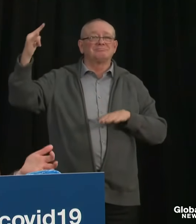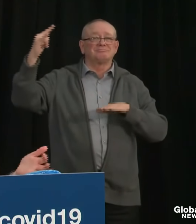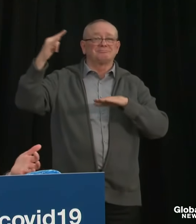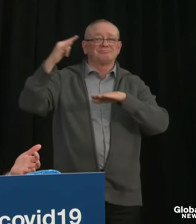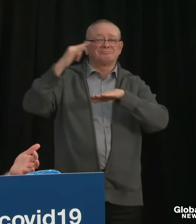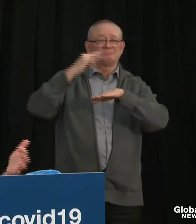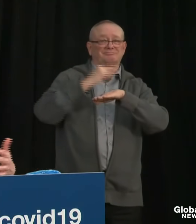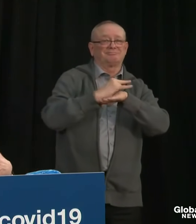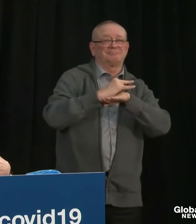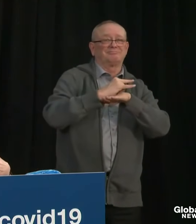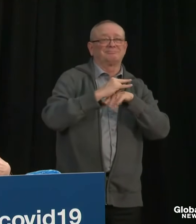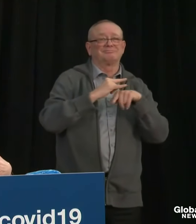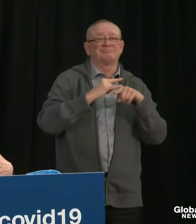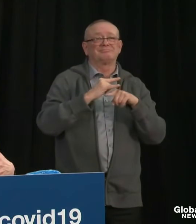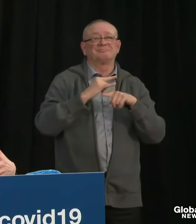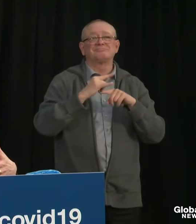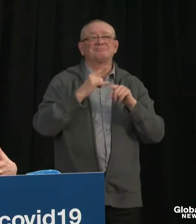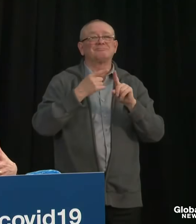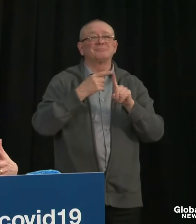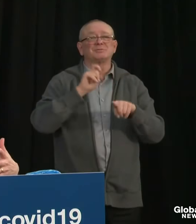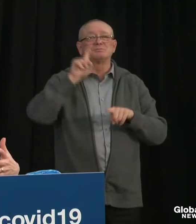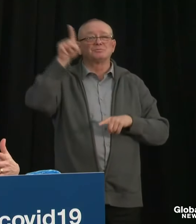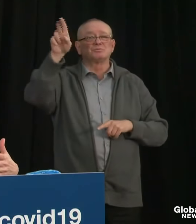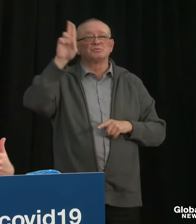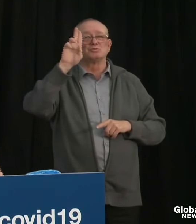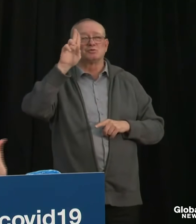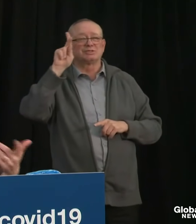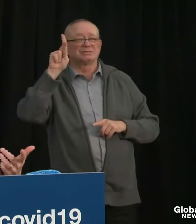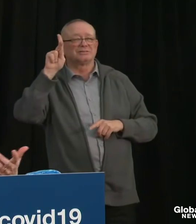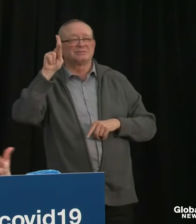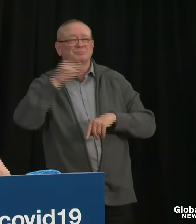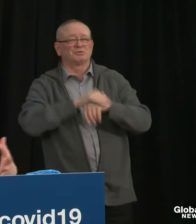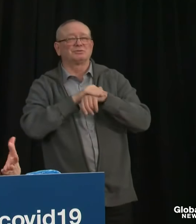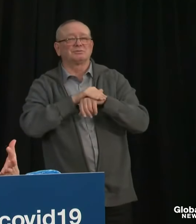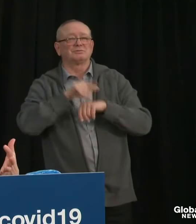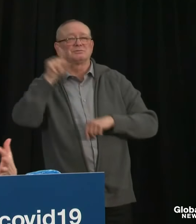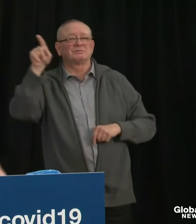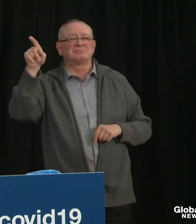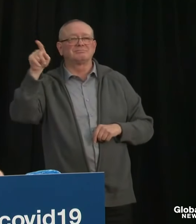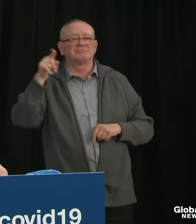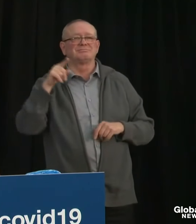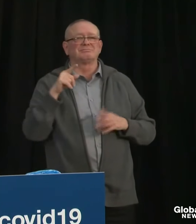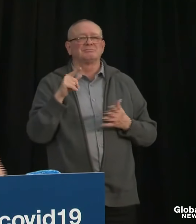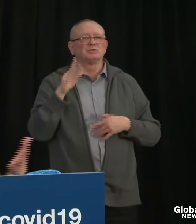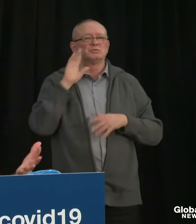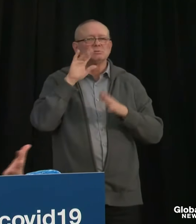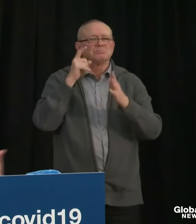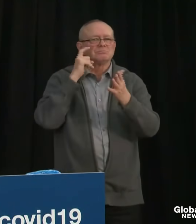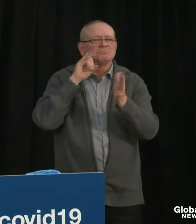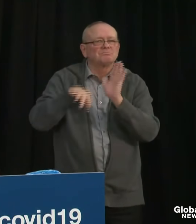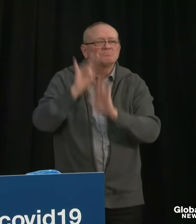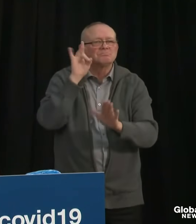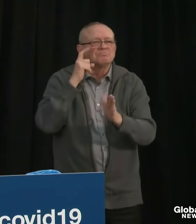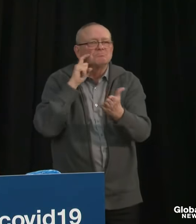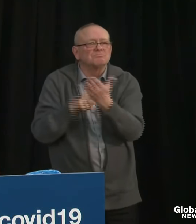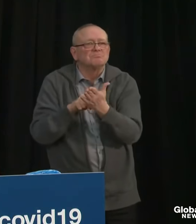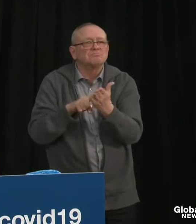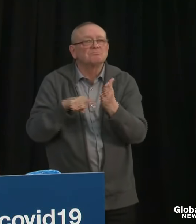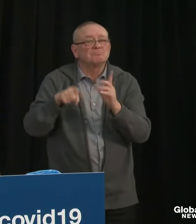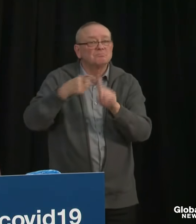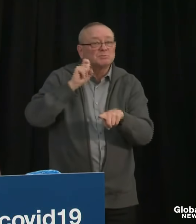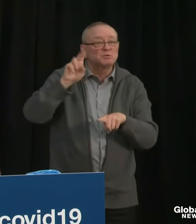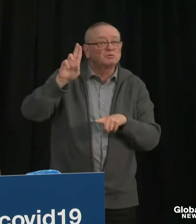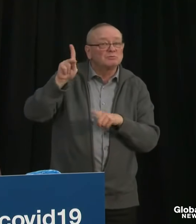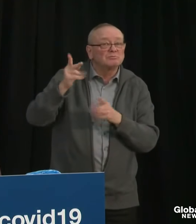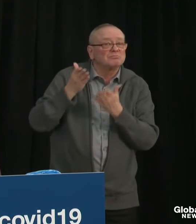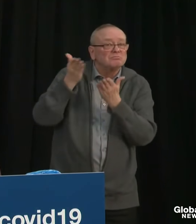time in the UK, whether or not that was where they flew from. And so we're working with them to try to identify what